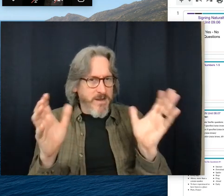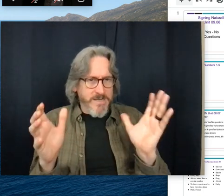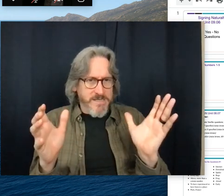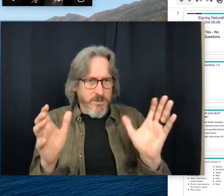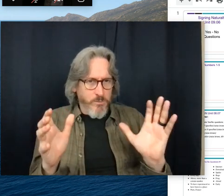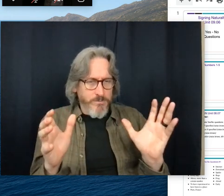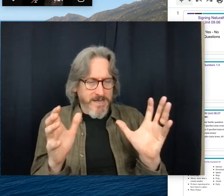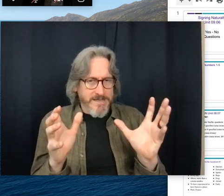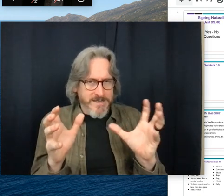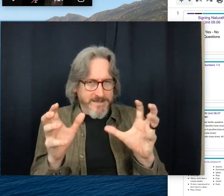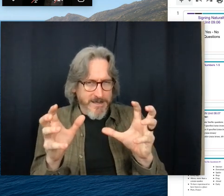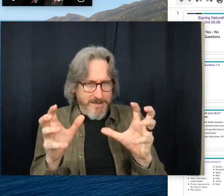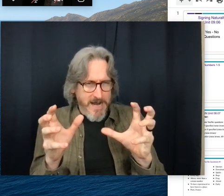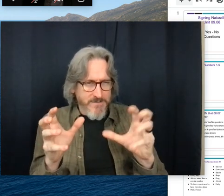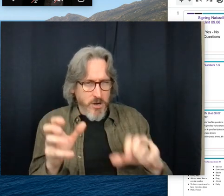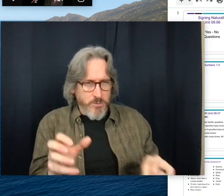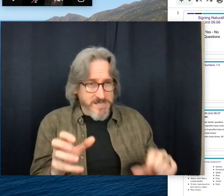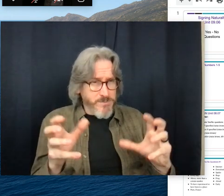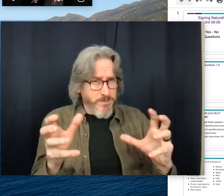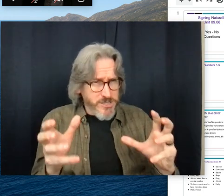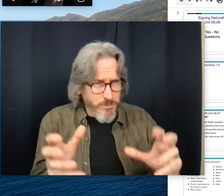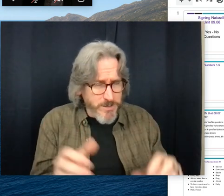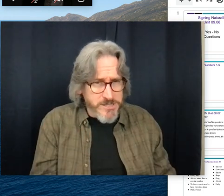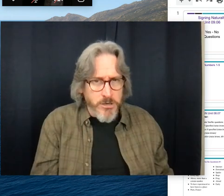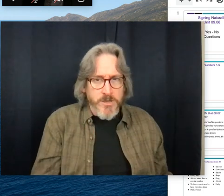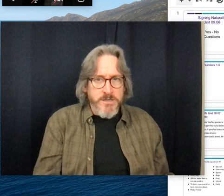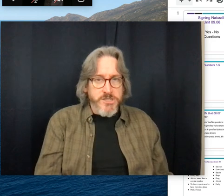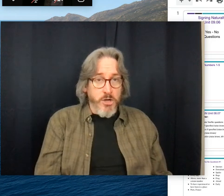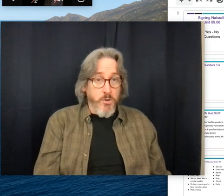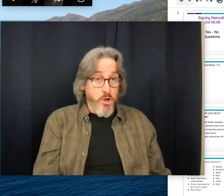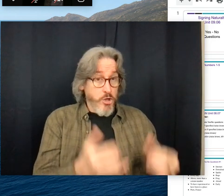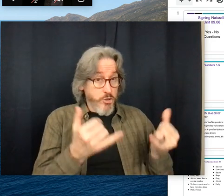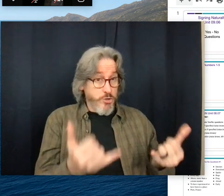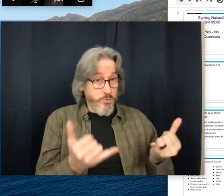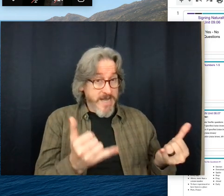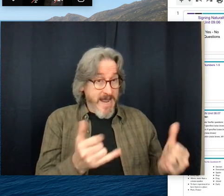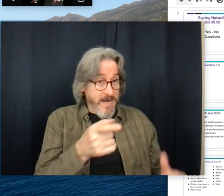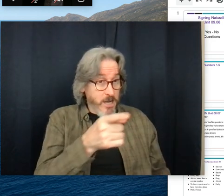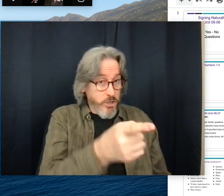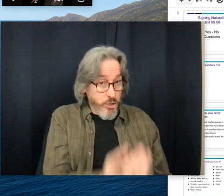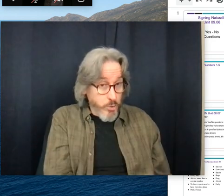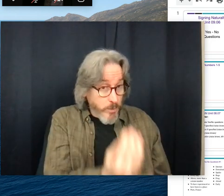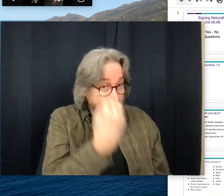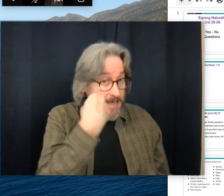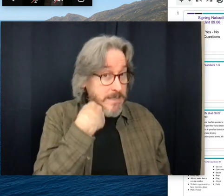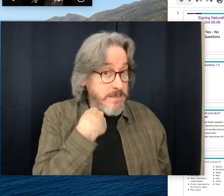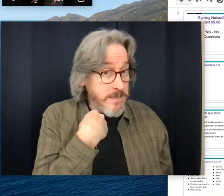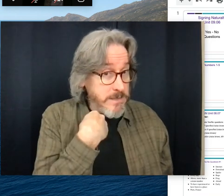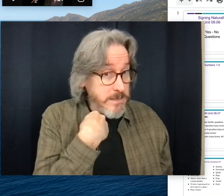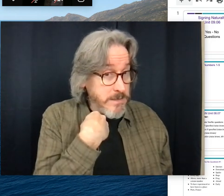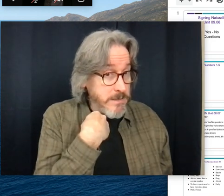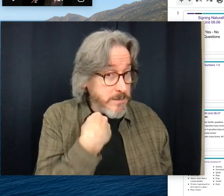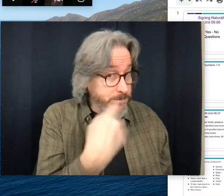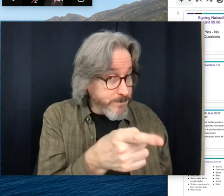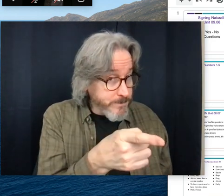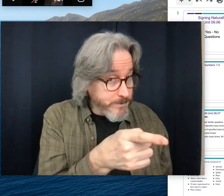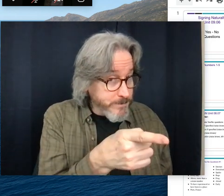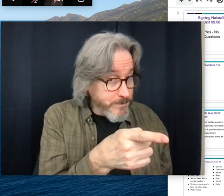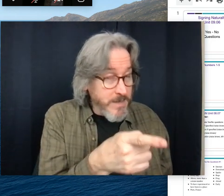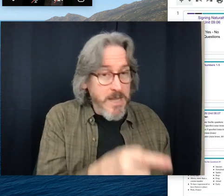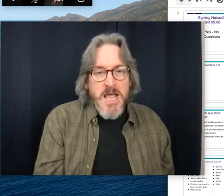time frame is it's a kind of an awkward sentence, but it's a good one to start with. So today you eat.